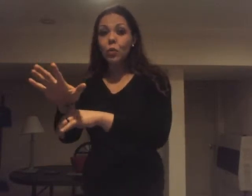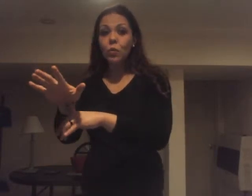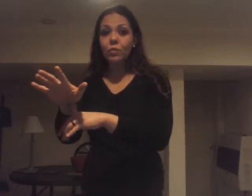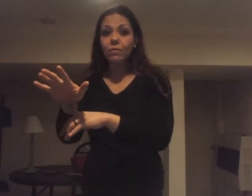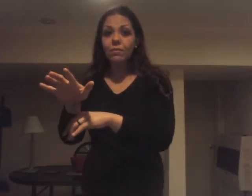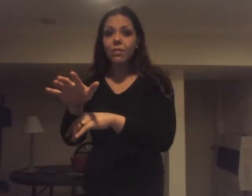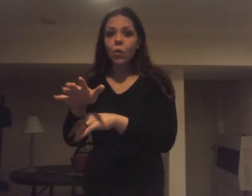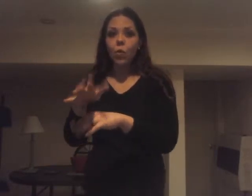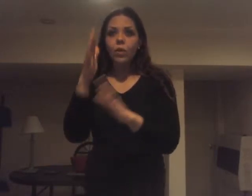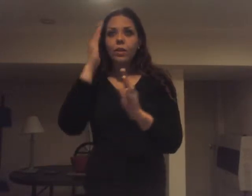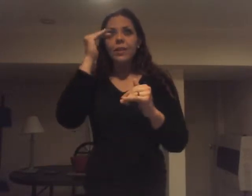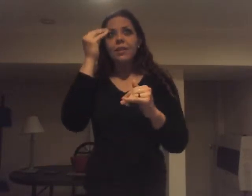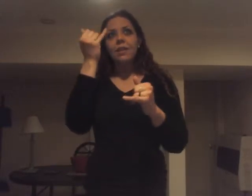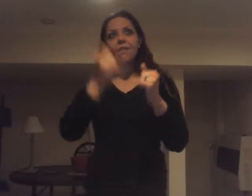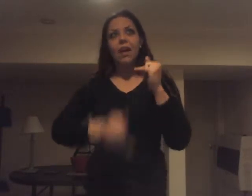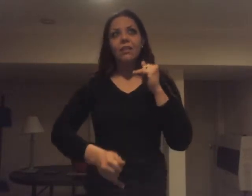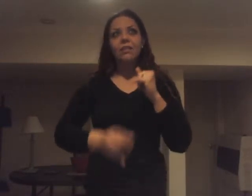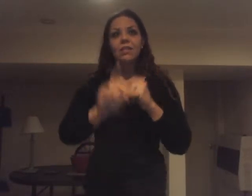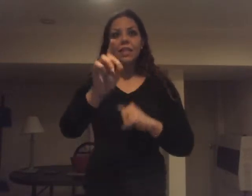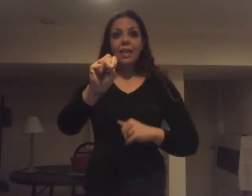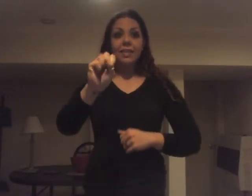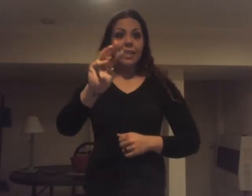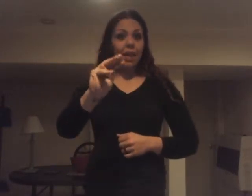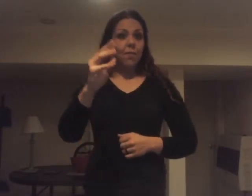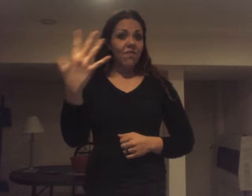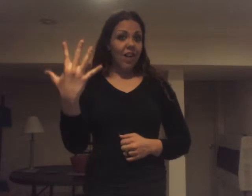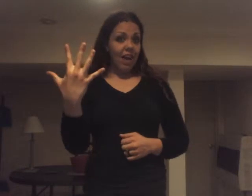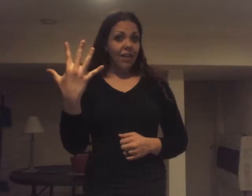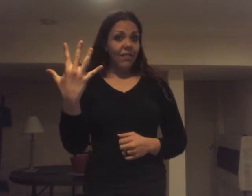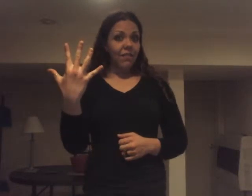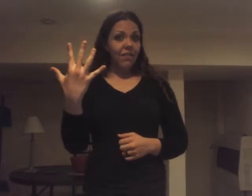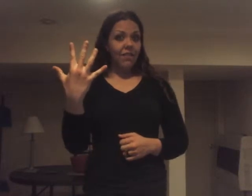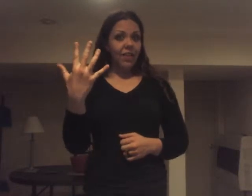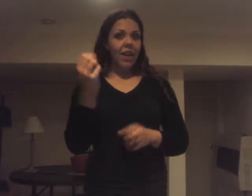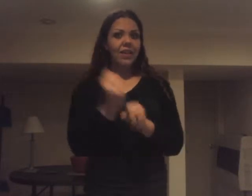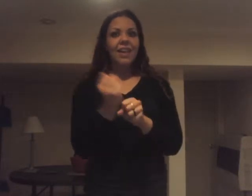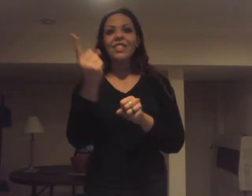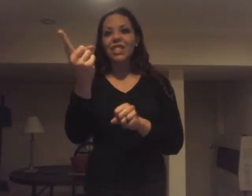final DSM-5 in 2013, next year.